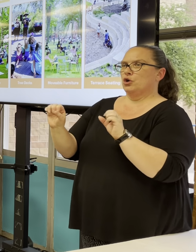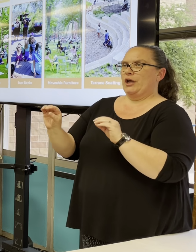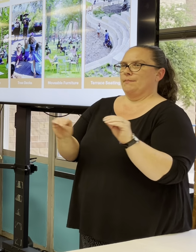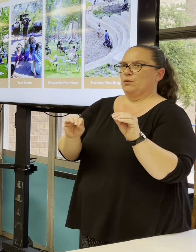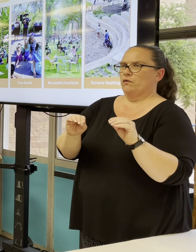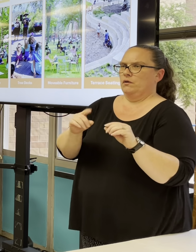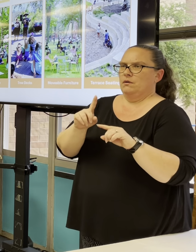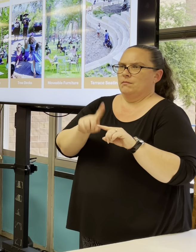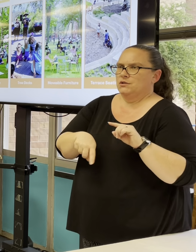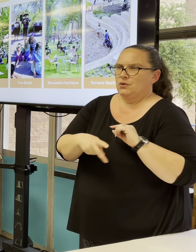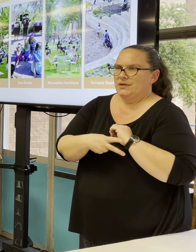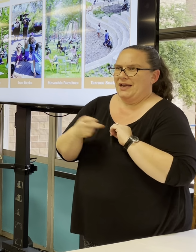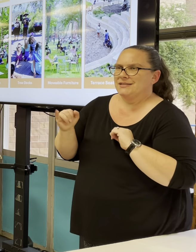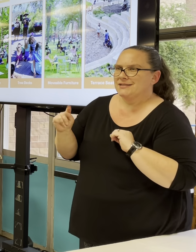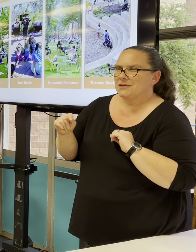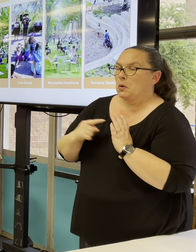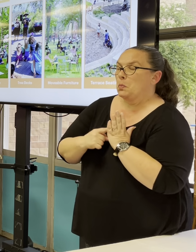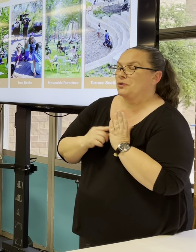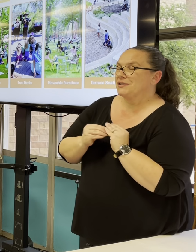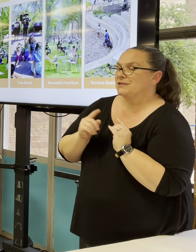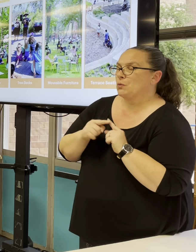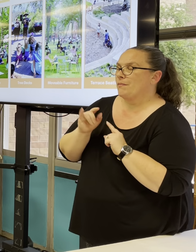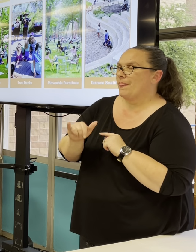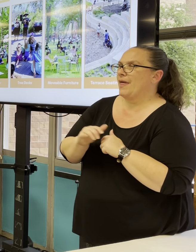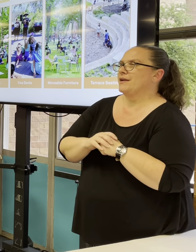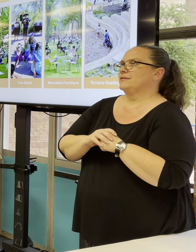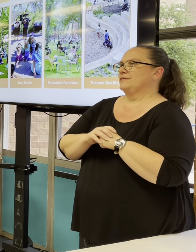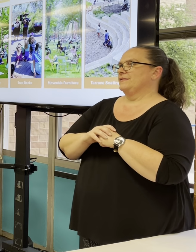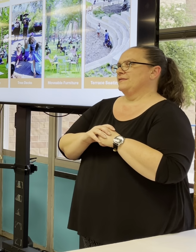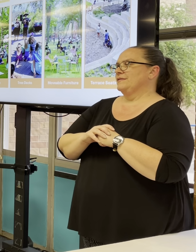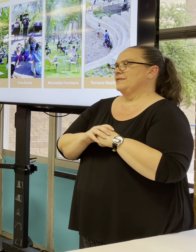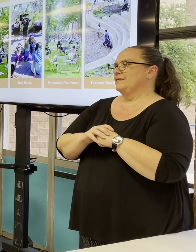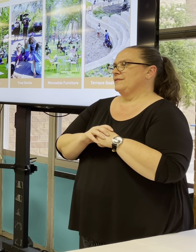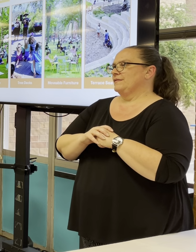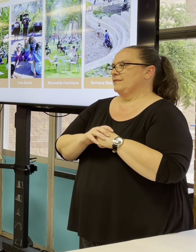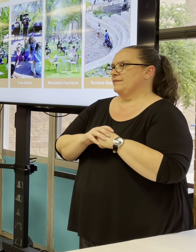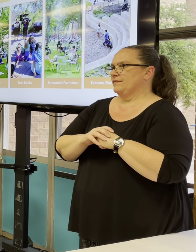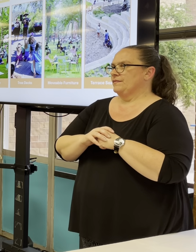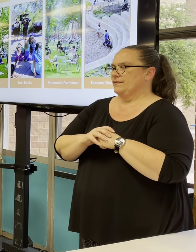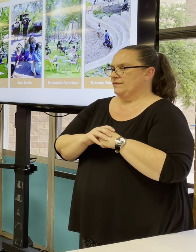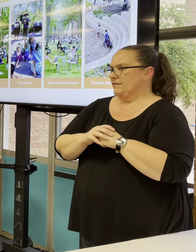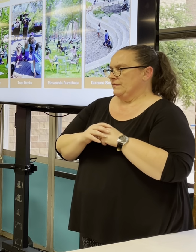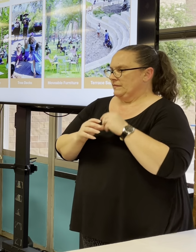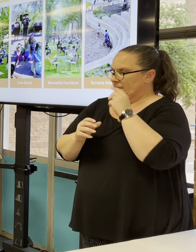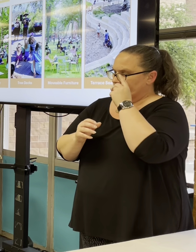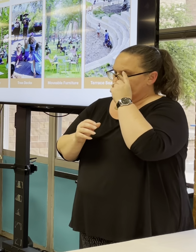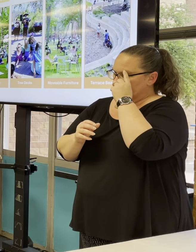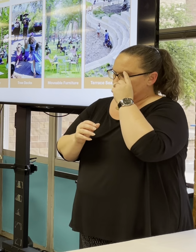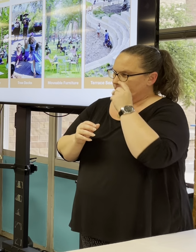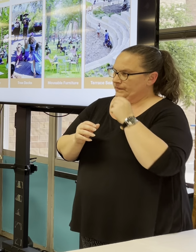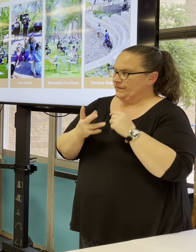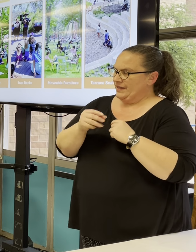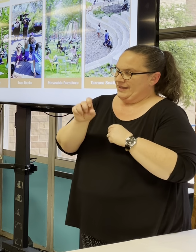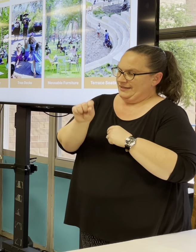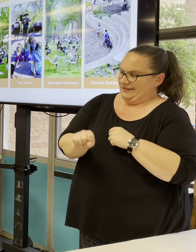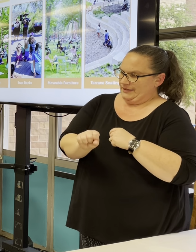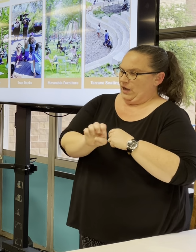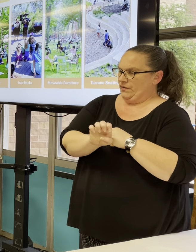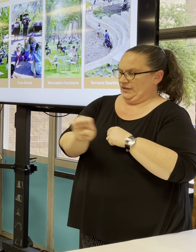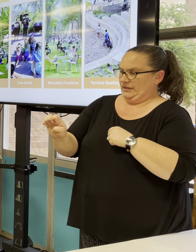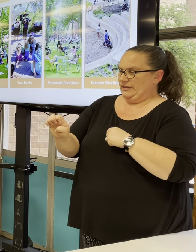away. We can talk more about that. And then we do have a little bit of topography on the south and east